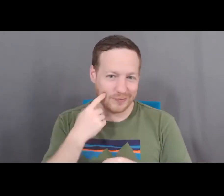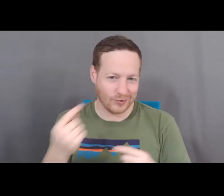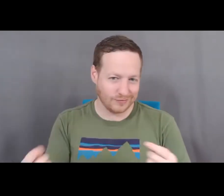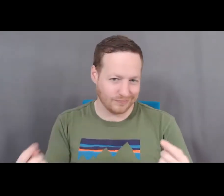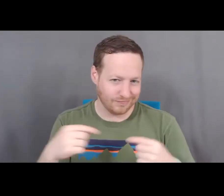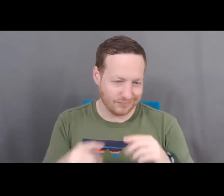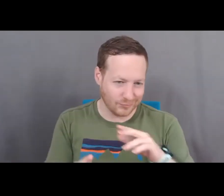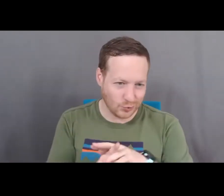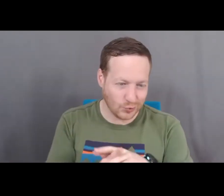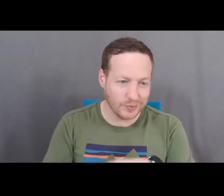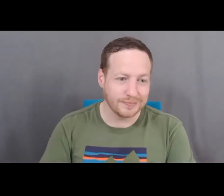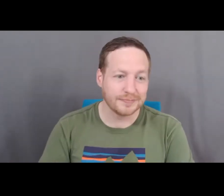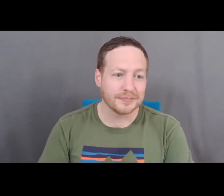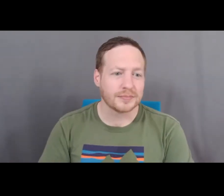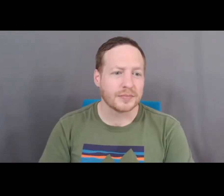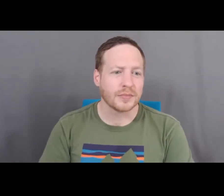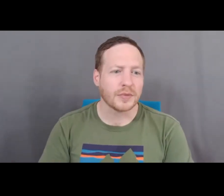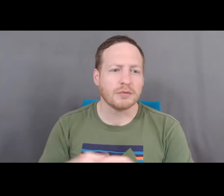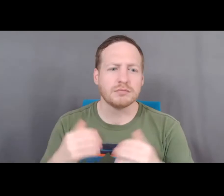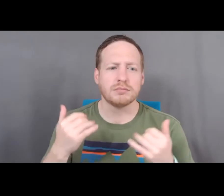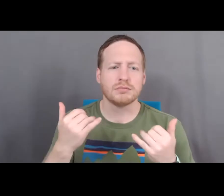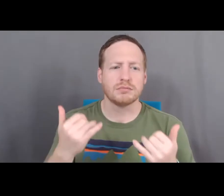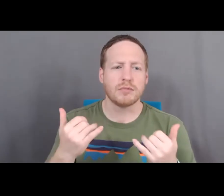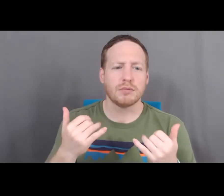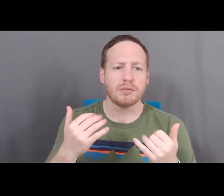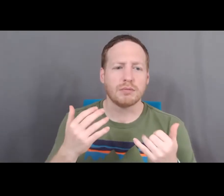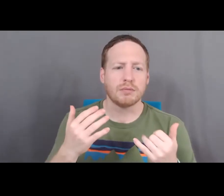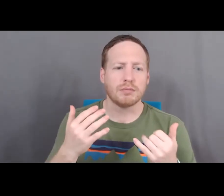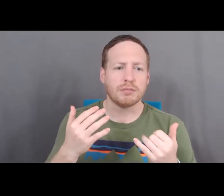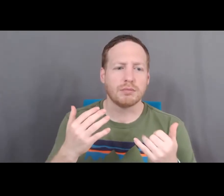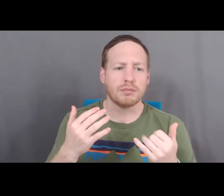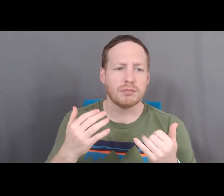Thank you, everyone, for coming tonight. I appreciate you showing up.